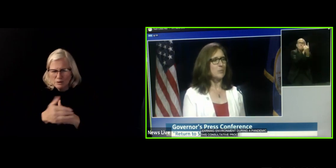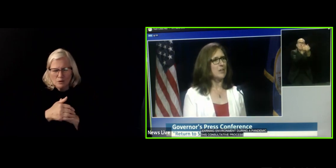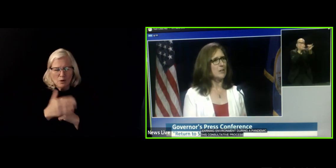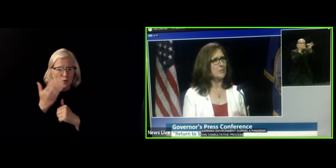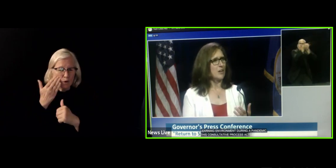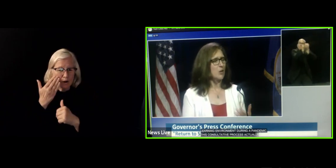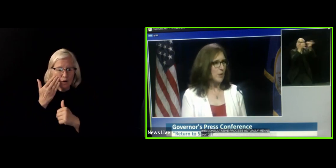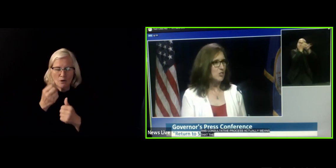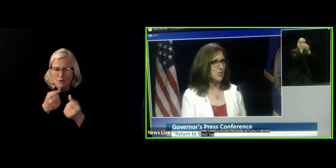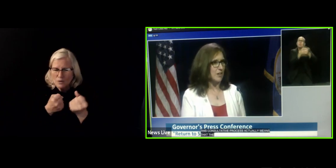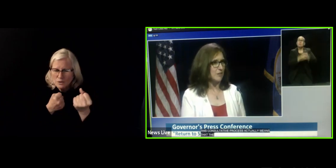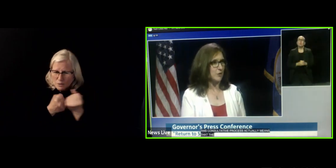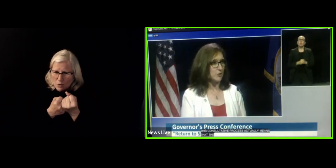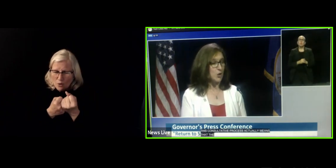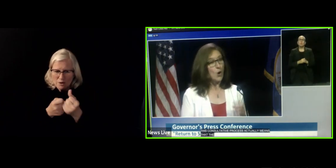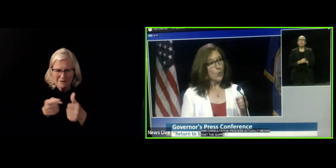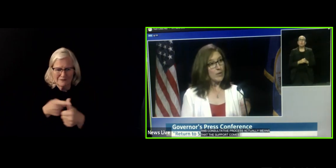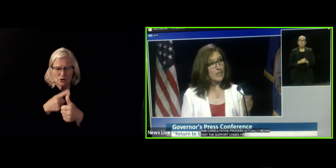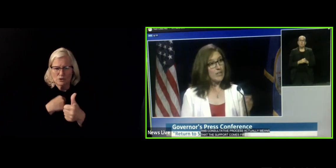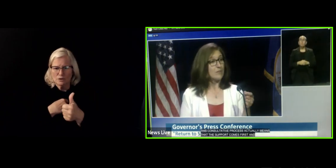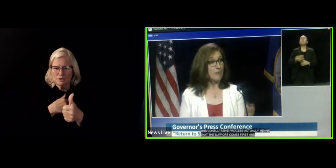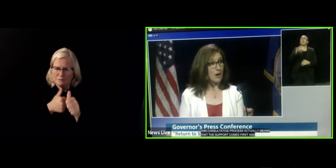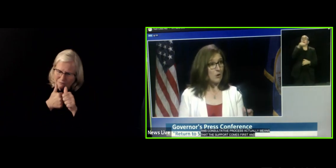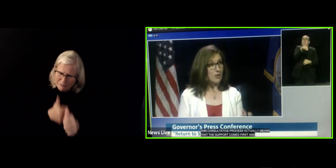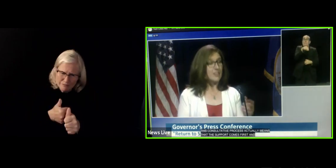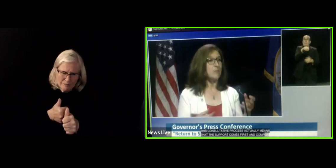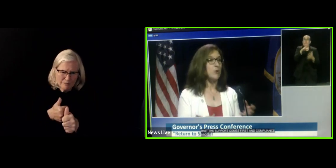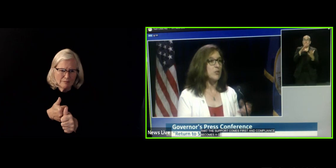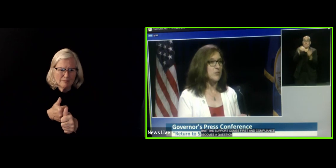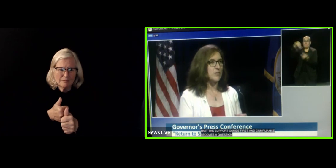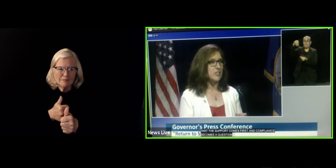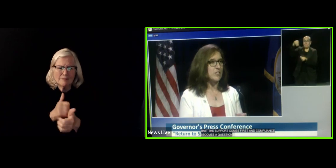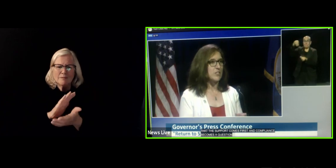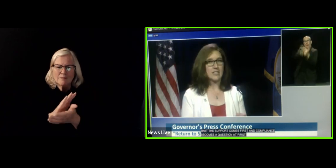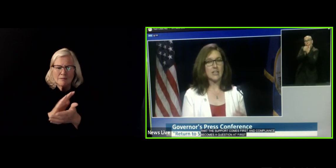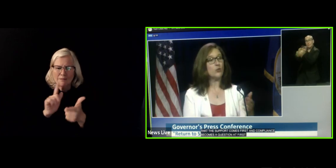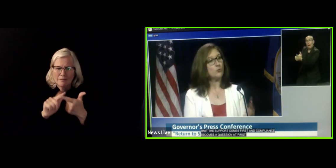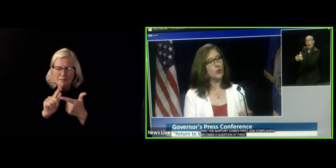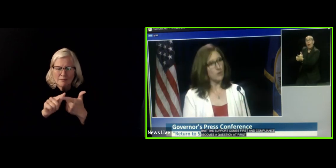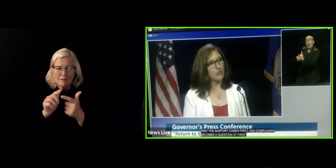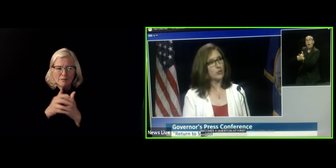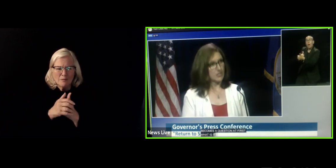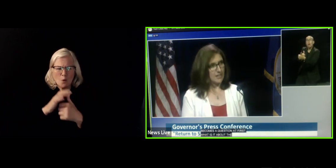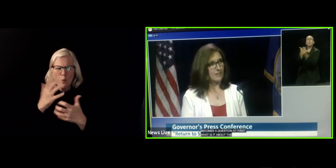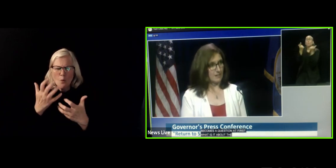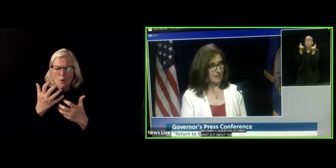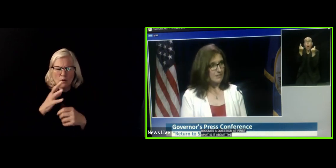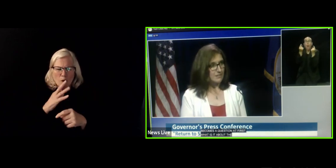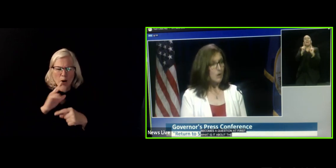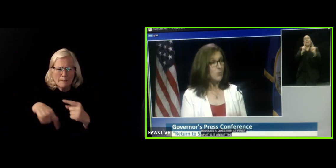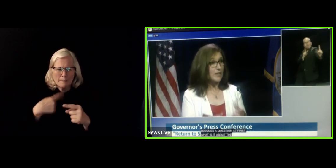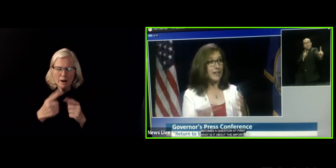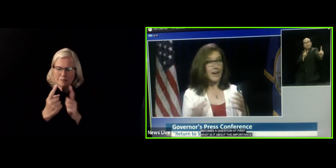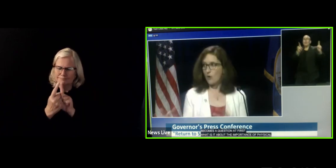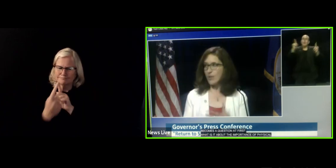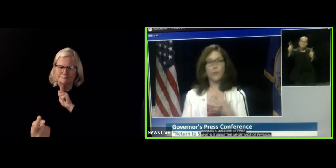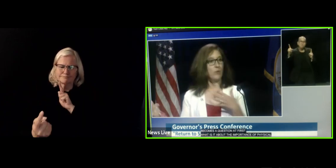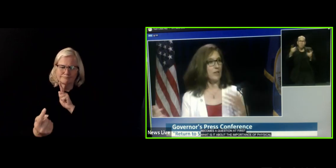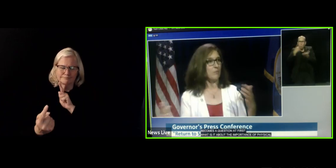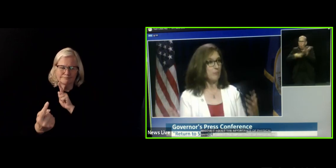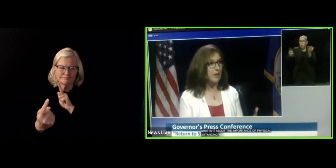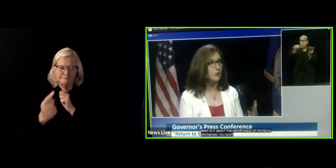compliance becomes a question at first. What is it about the importance of physical distancing you don't understand yet, right? Like, how